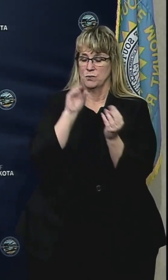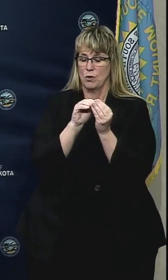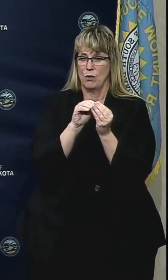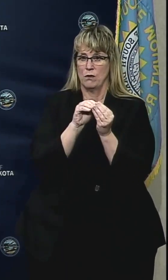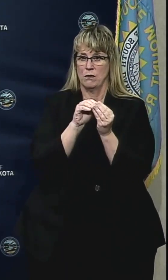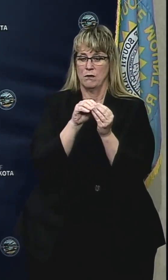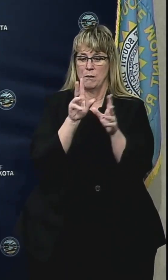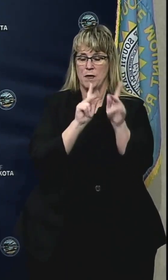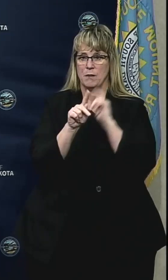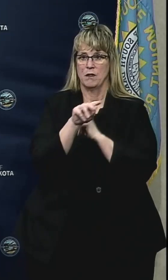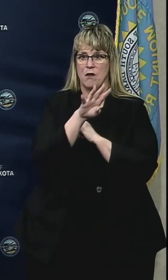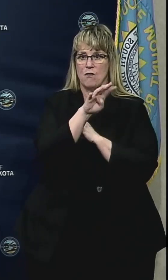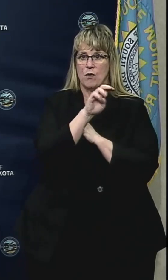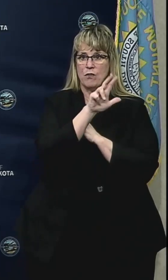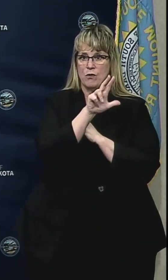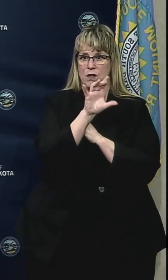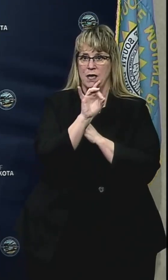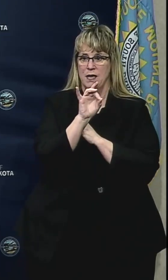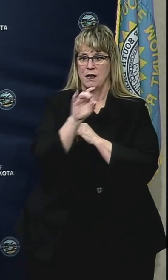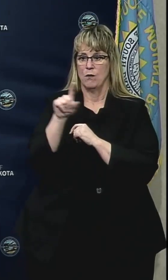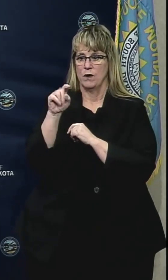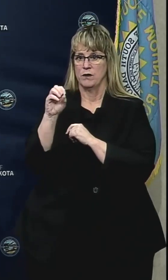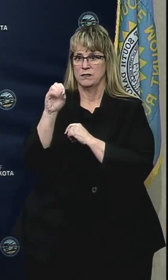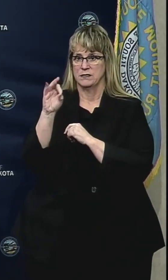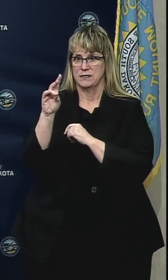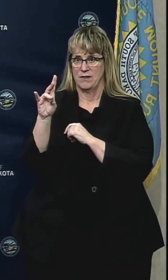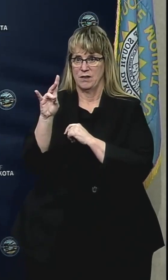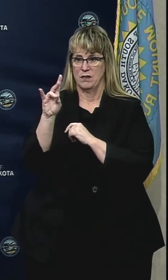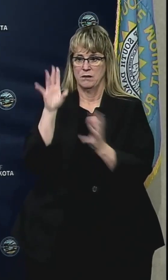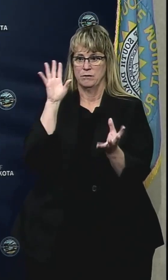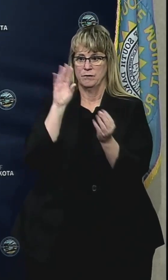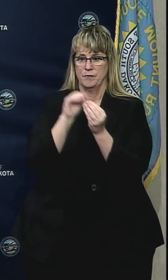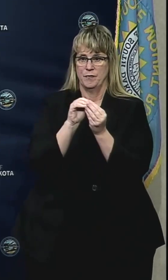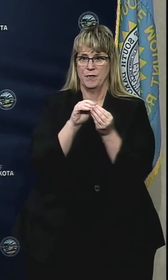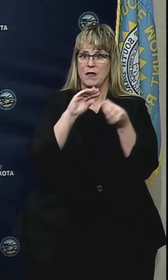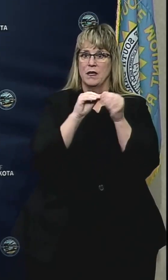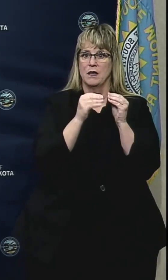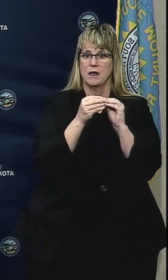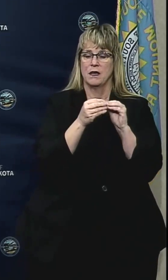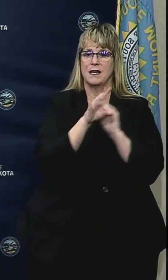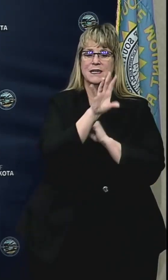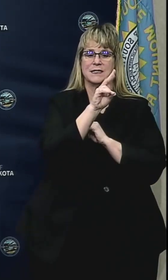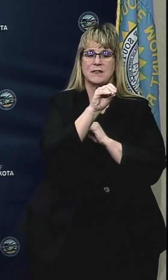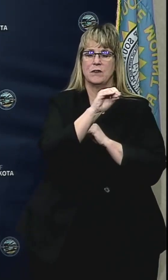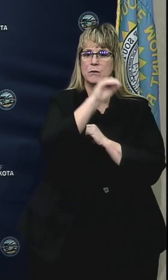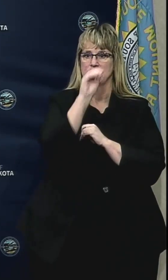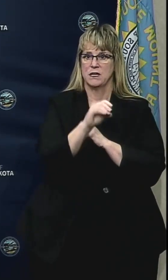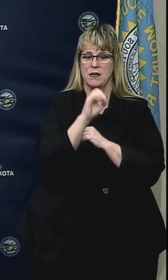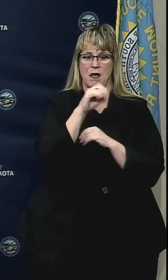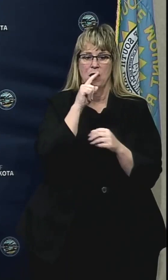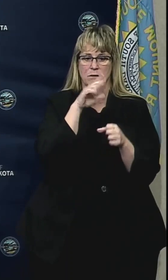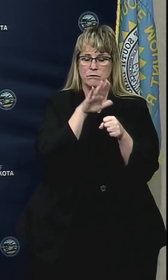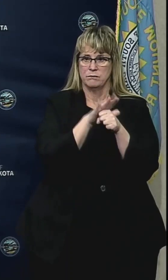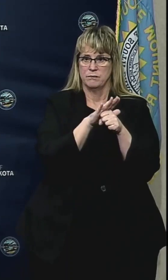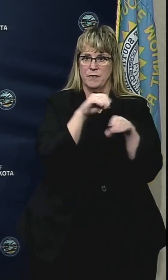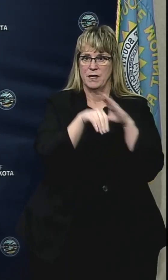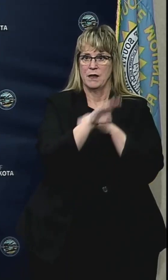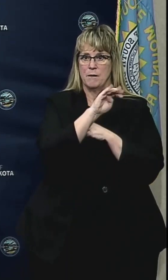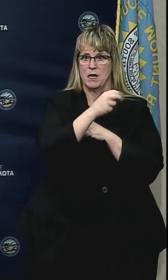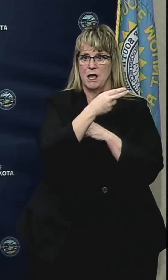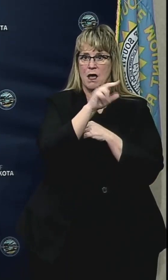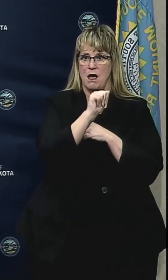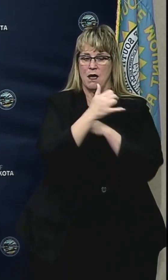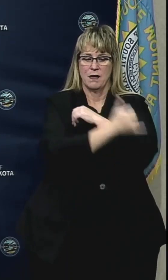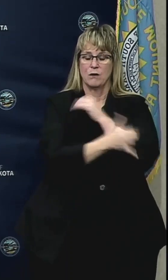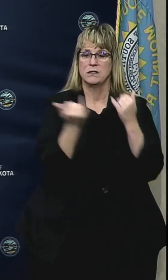the 438 and the 107, amount to 70% of the positive cases that are in Minnehaha County